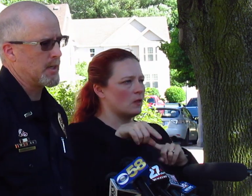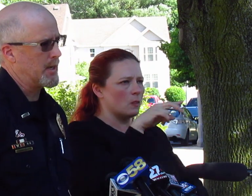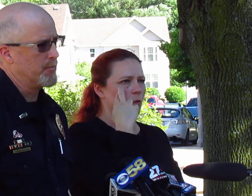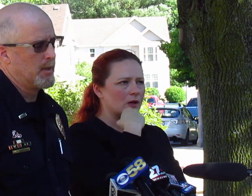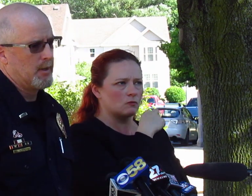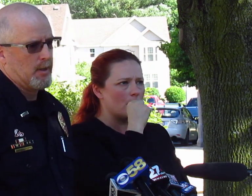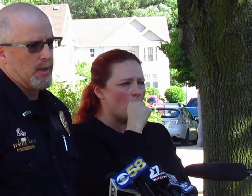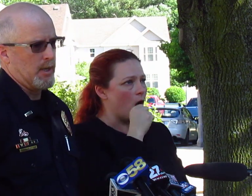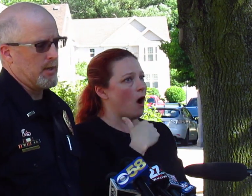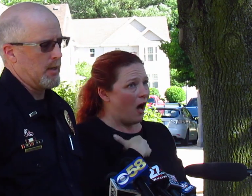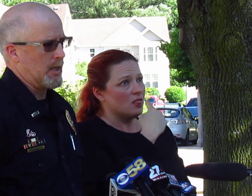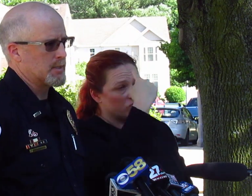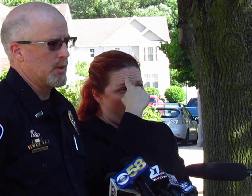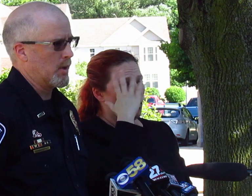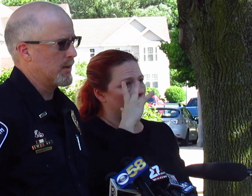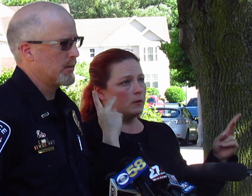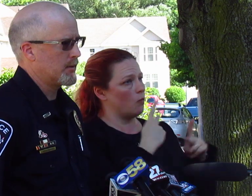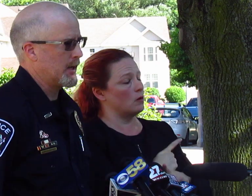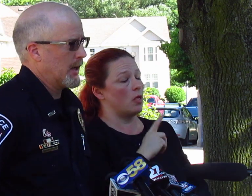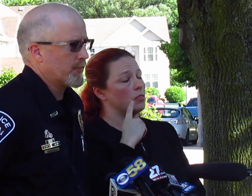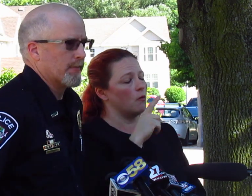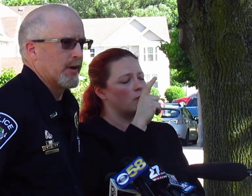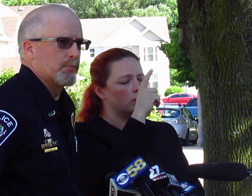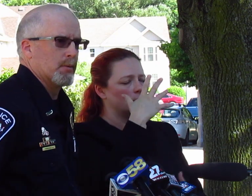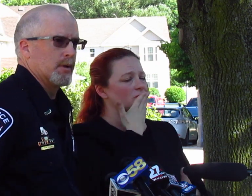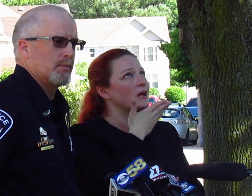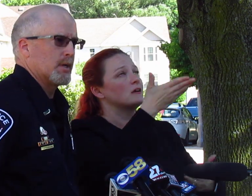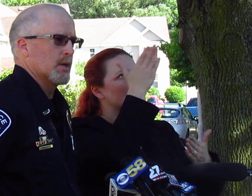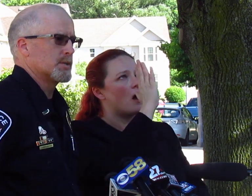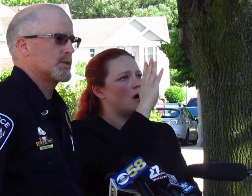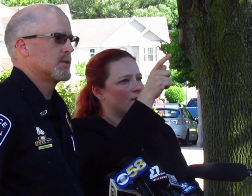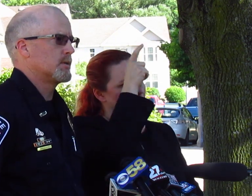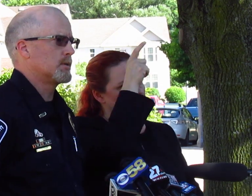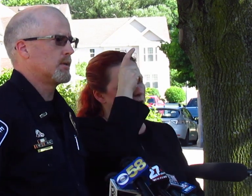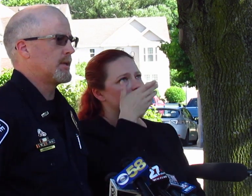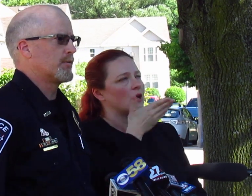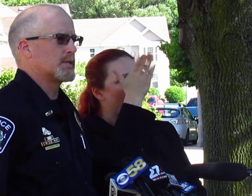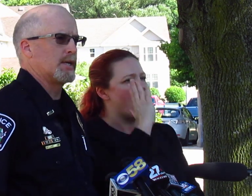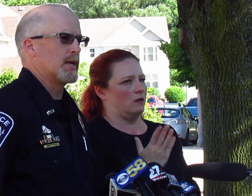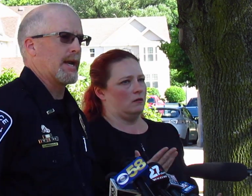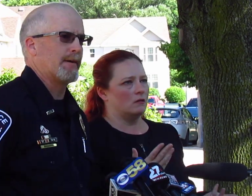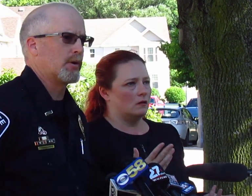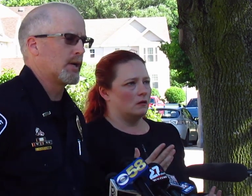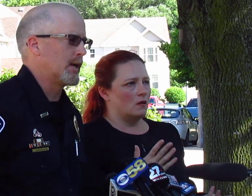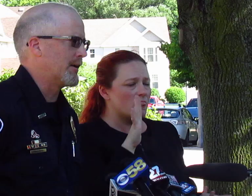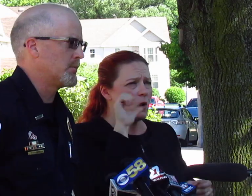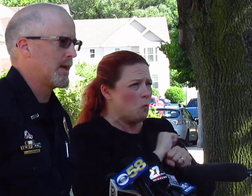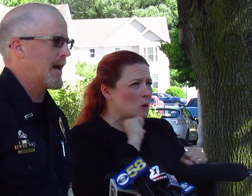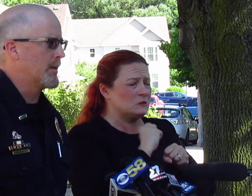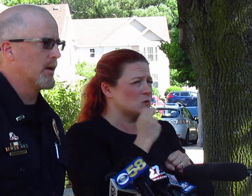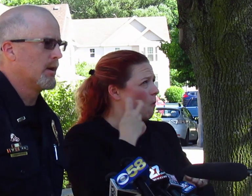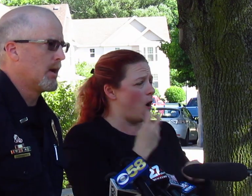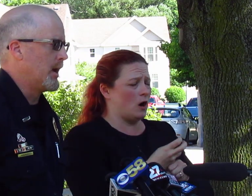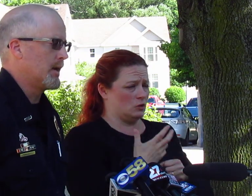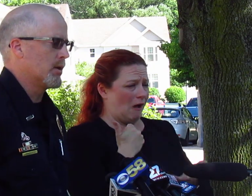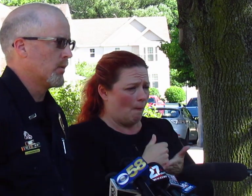restaurants. And I'll tell you what, thank God for our fire department, because the efforts they did in that half hour to get everybody out